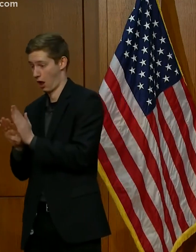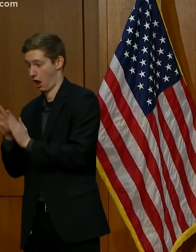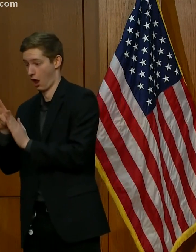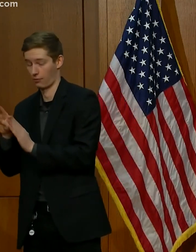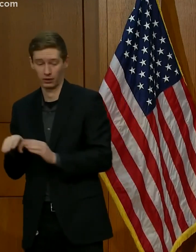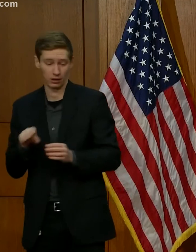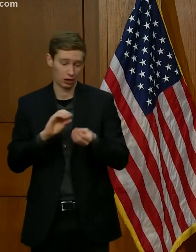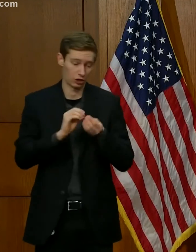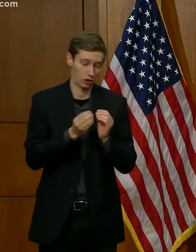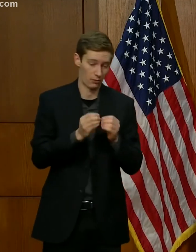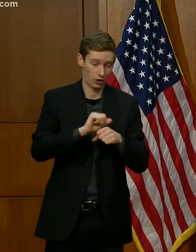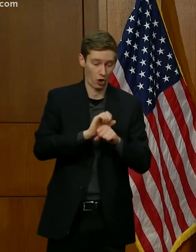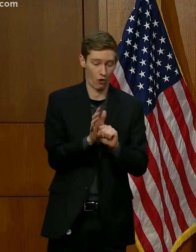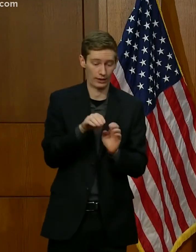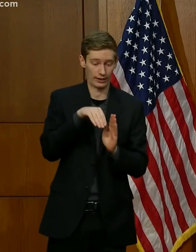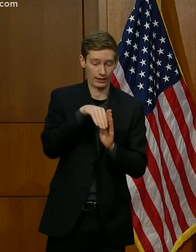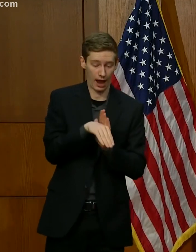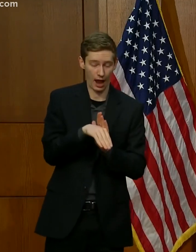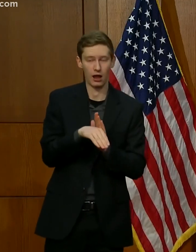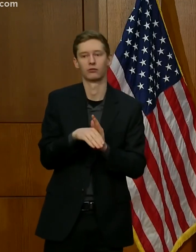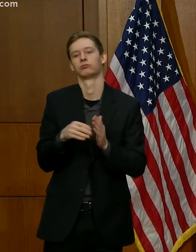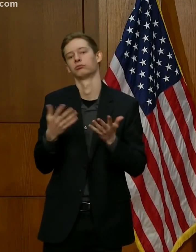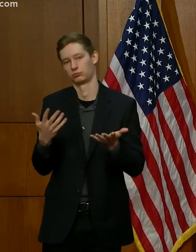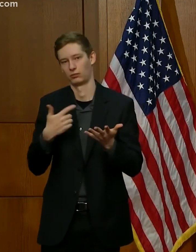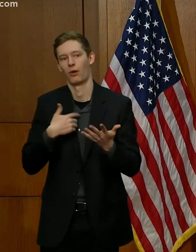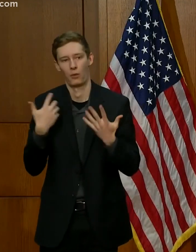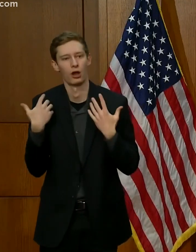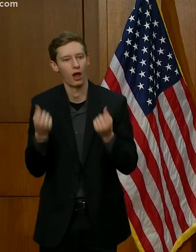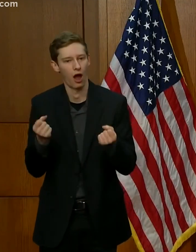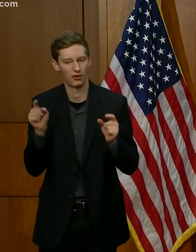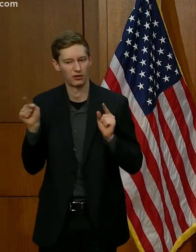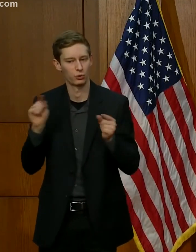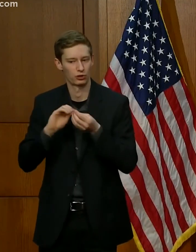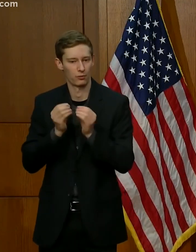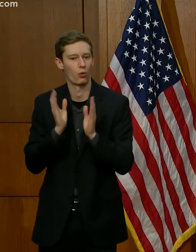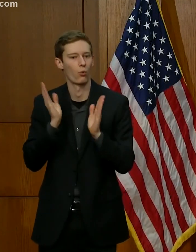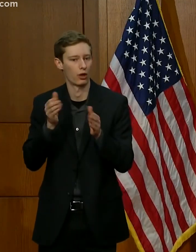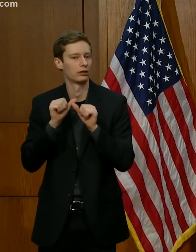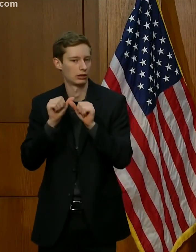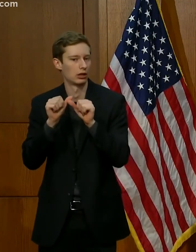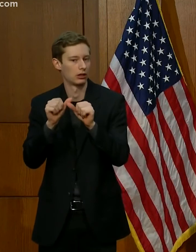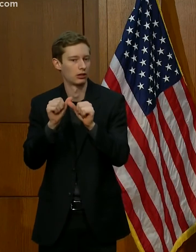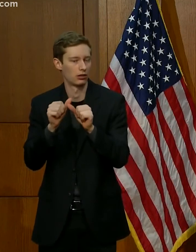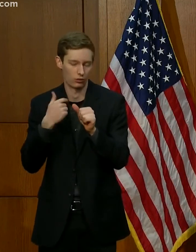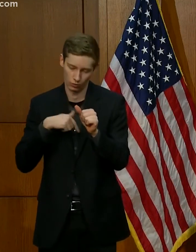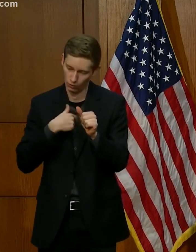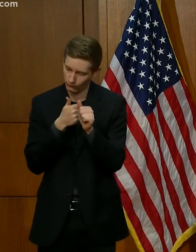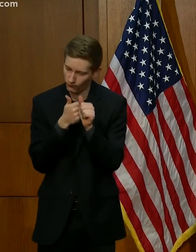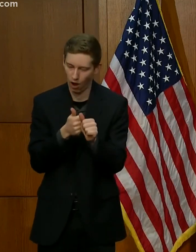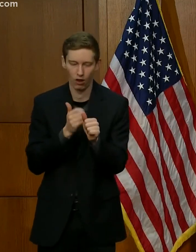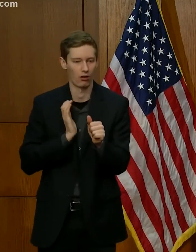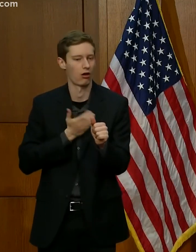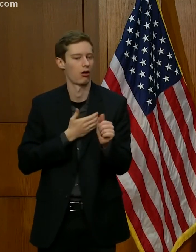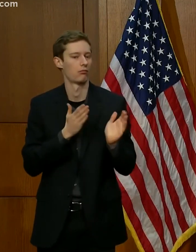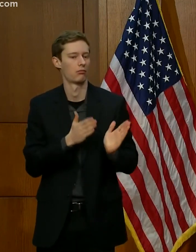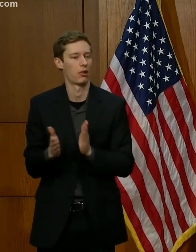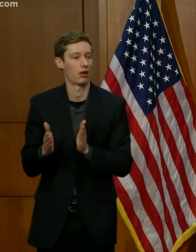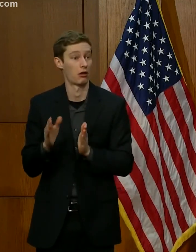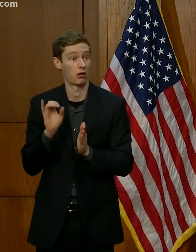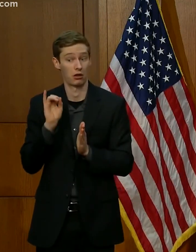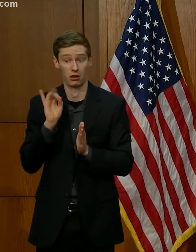I'm confident these numbers will continue to trend down and we'll be able to proceed with our plans. If for some reason things